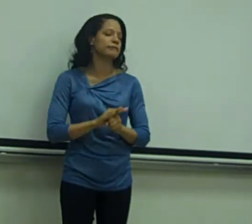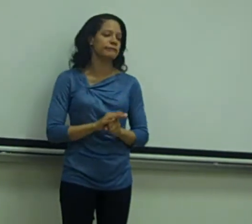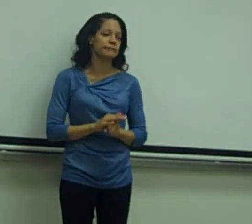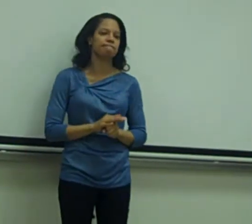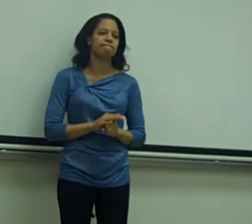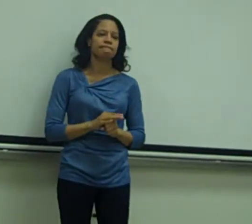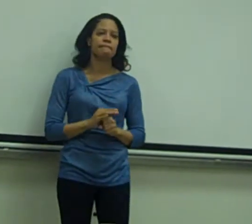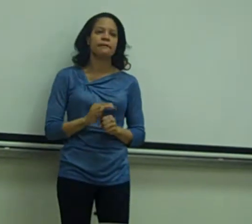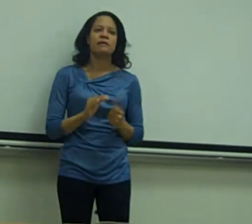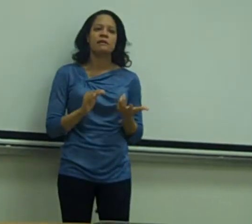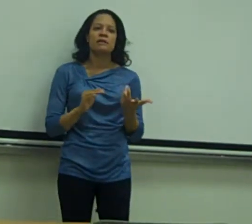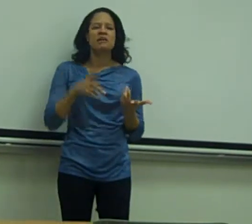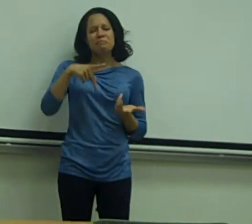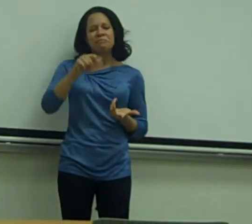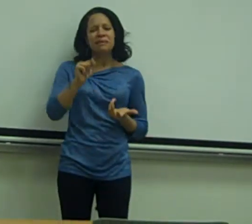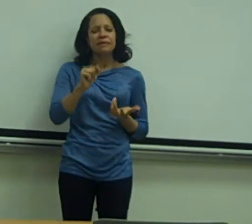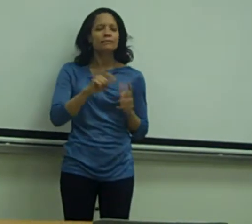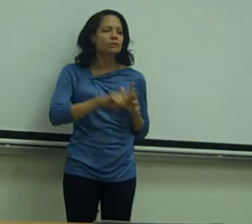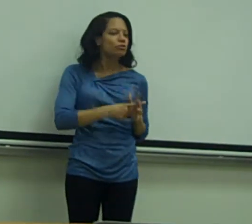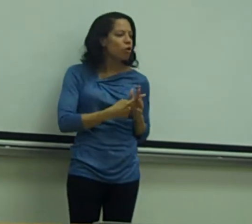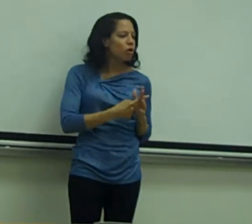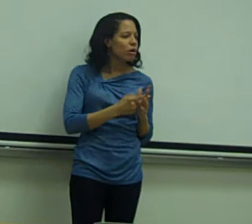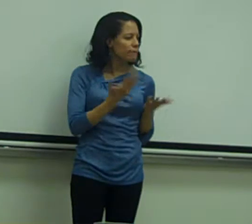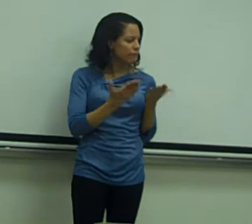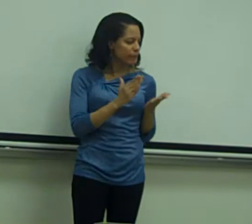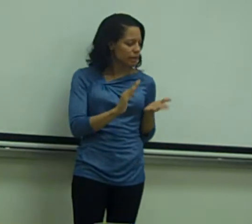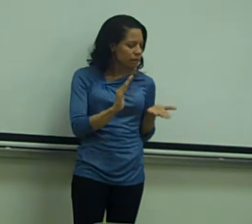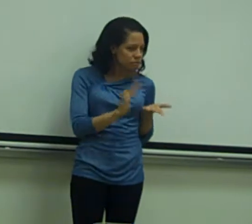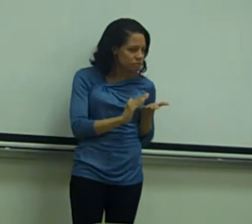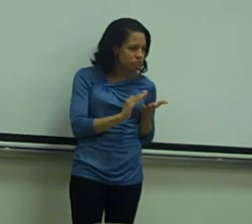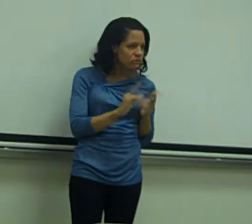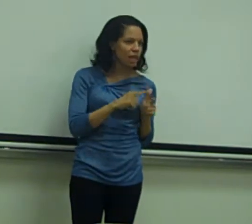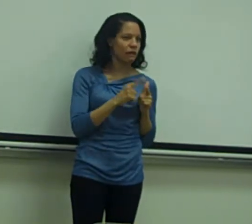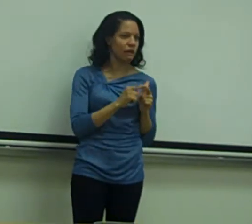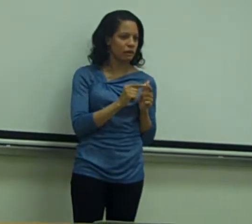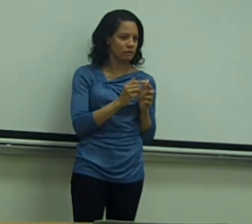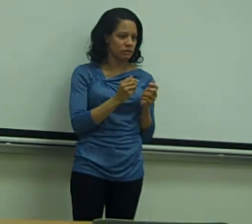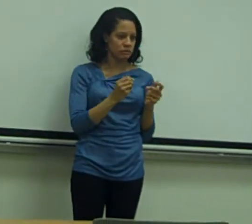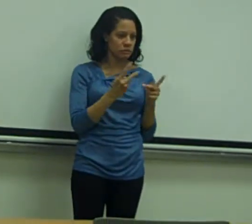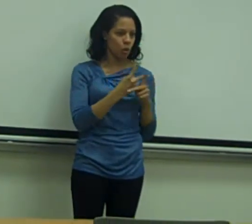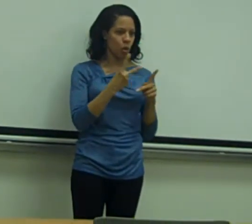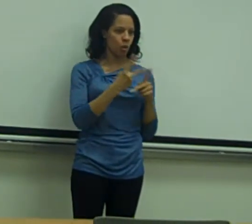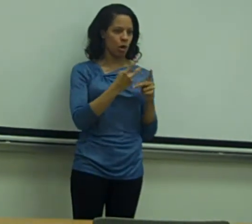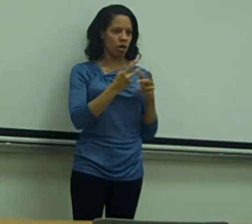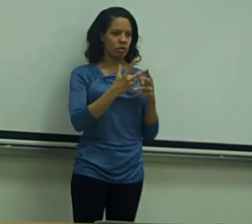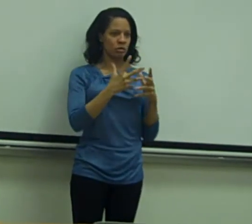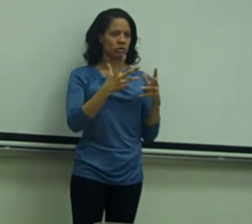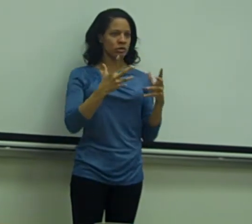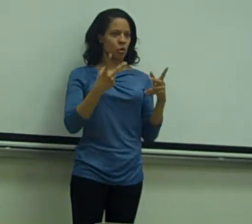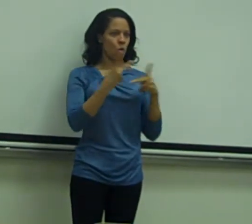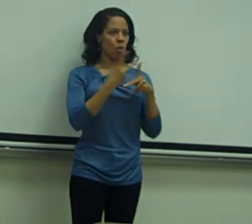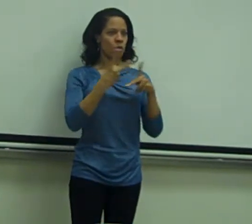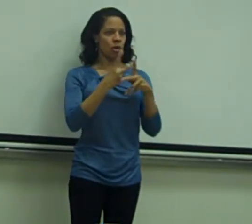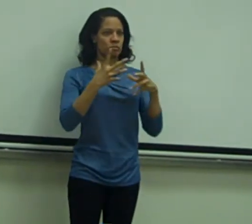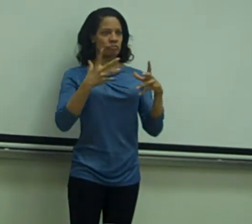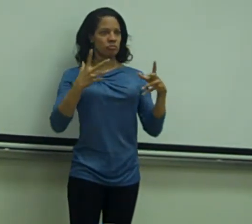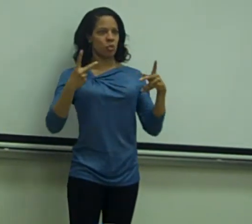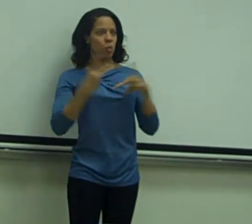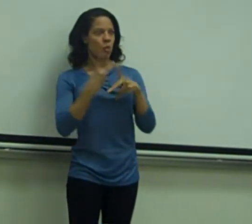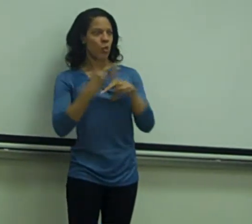out a little bit, and then you think about it too much, and so it'll snowball, and it'll get worse and worse until you're forced to calm yourself